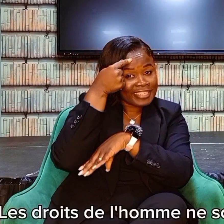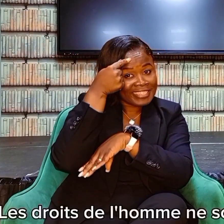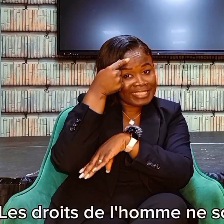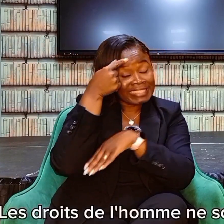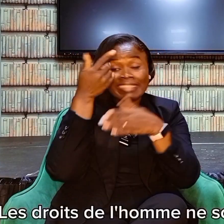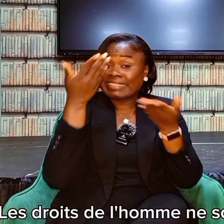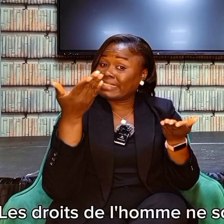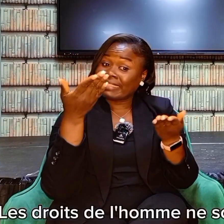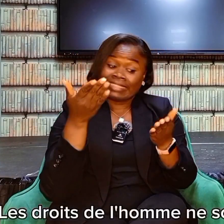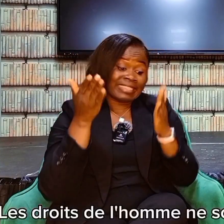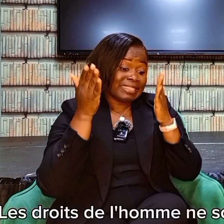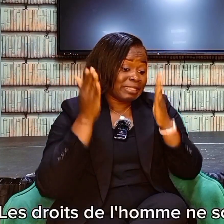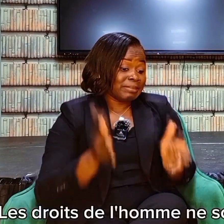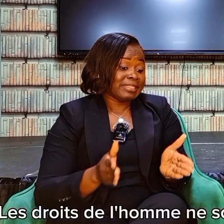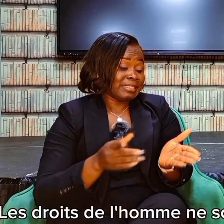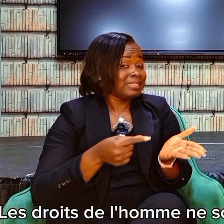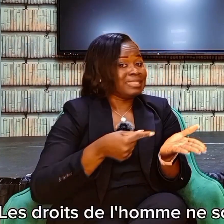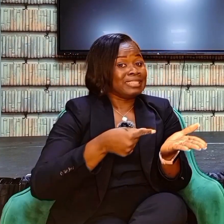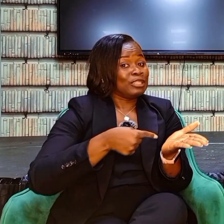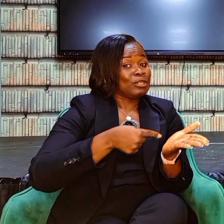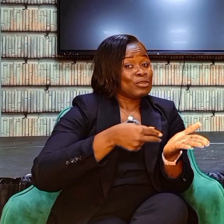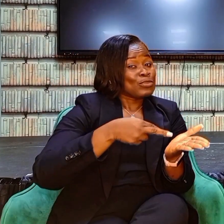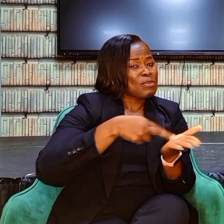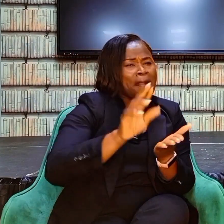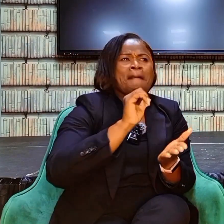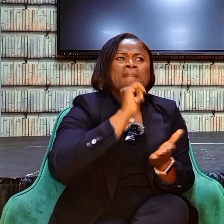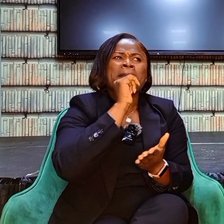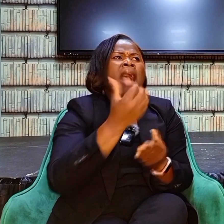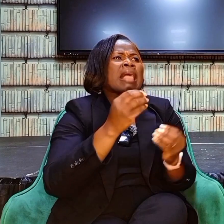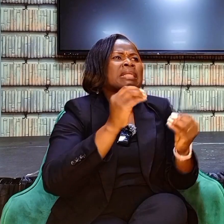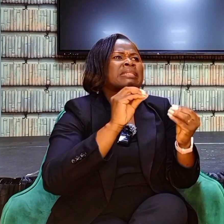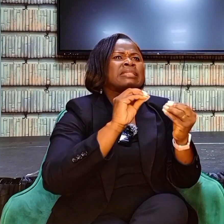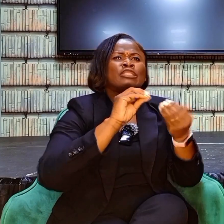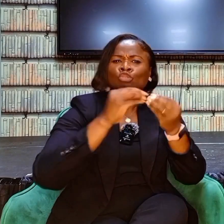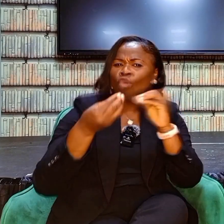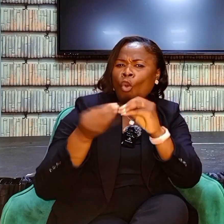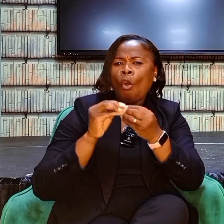human rights is not based on numbers.